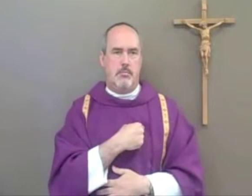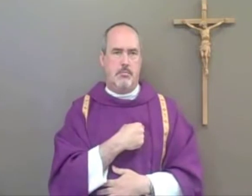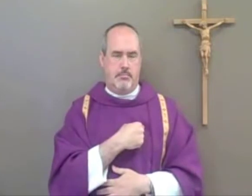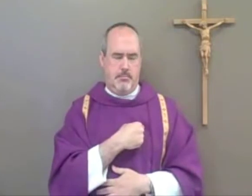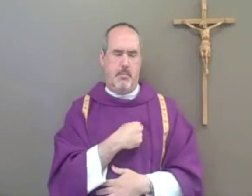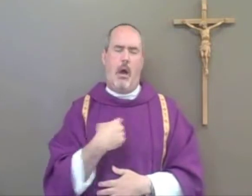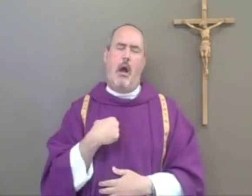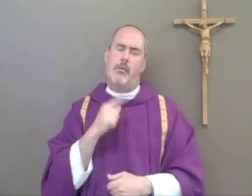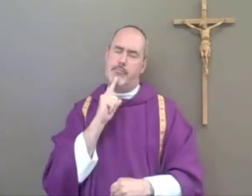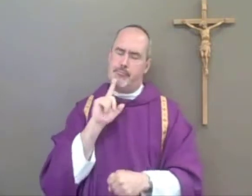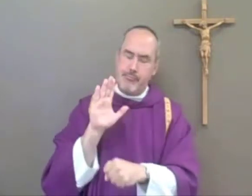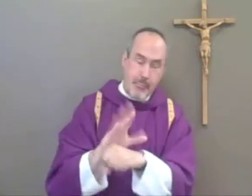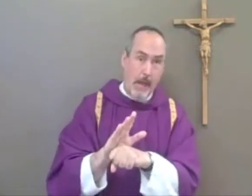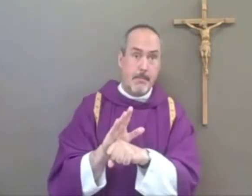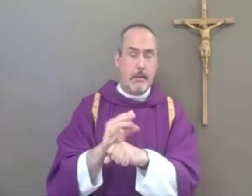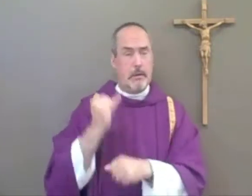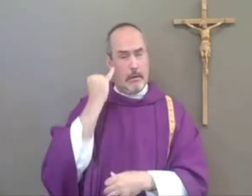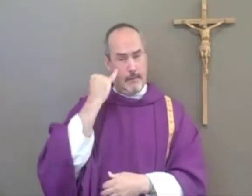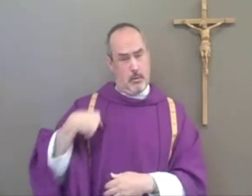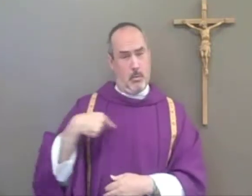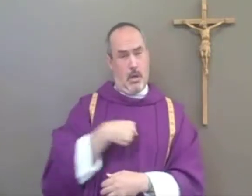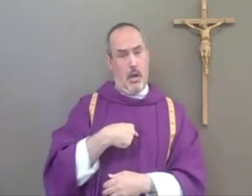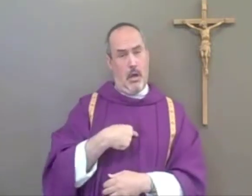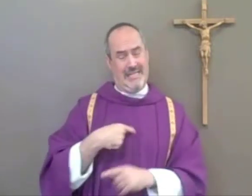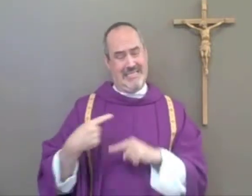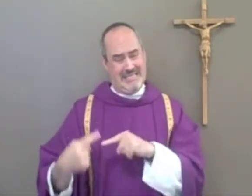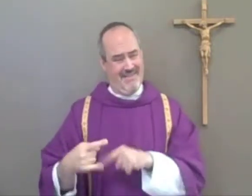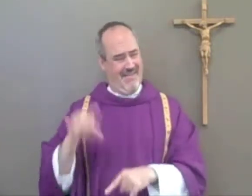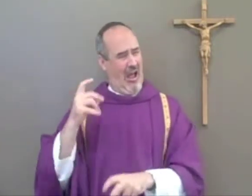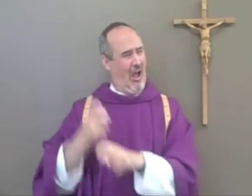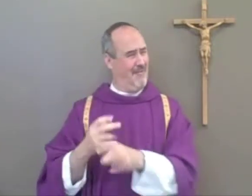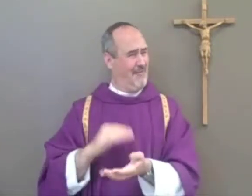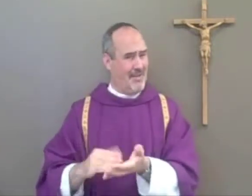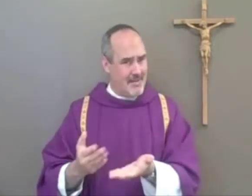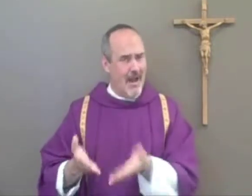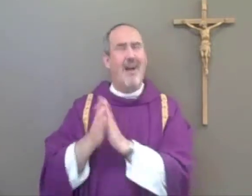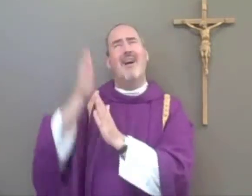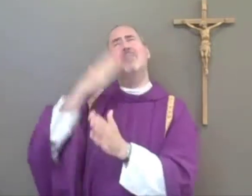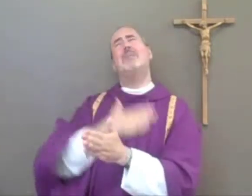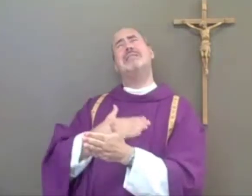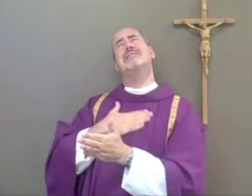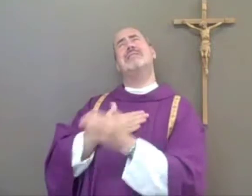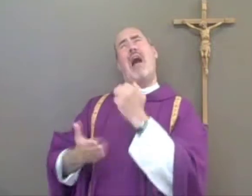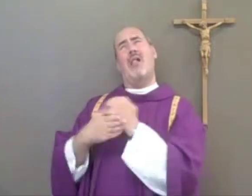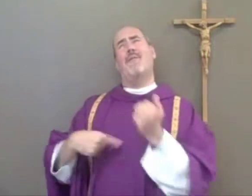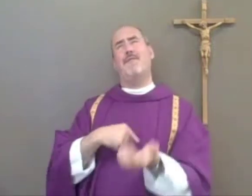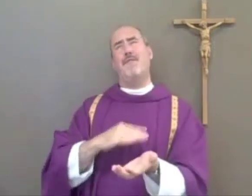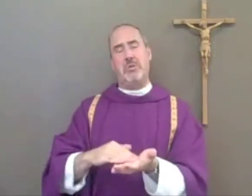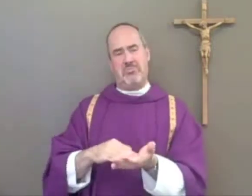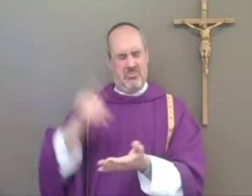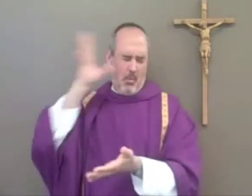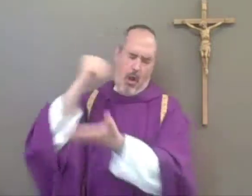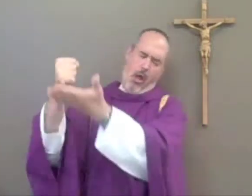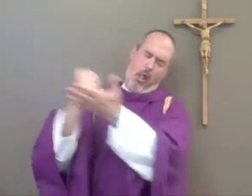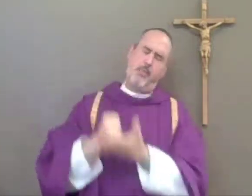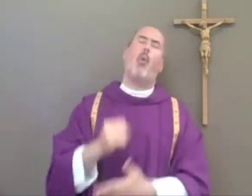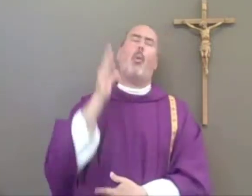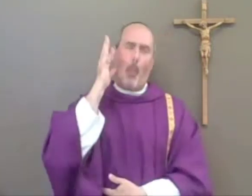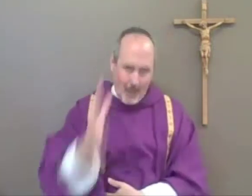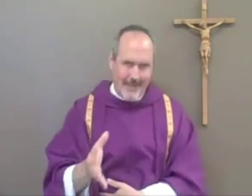help. I promise that if we're having a hard time forgiving someone, all we have to do is ask God to